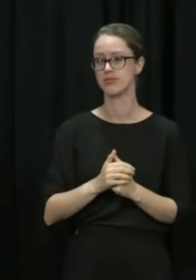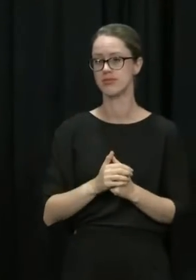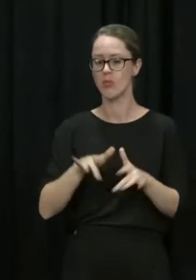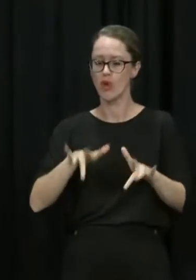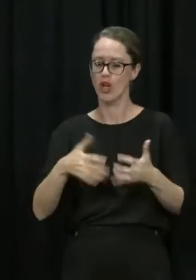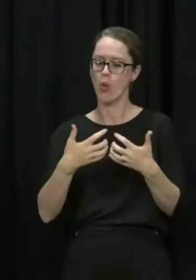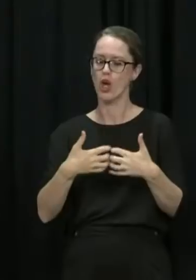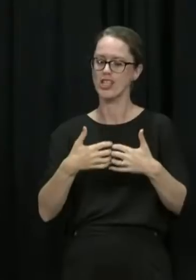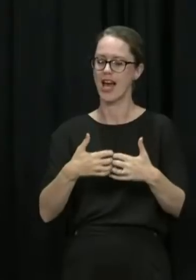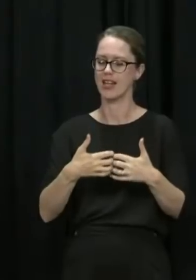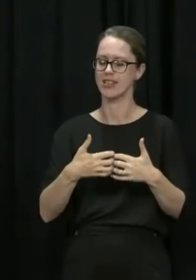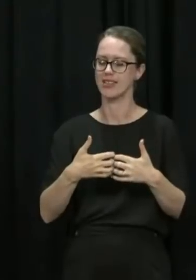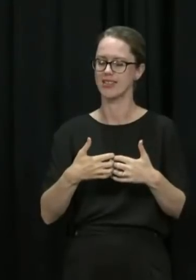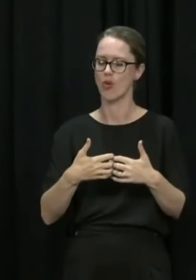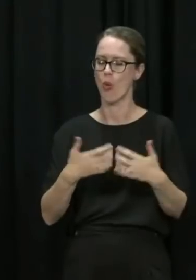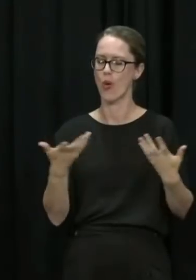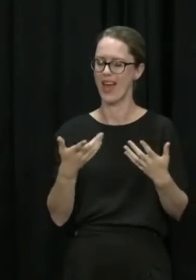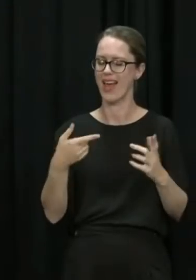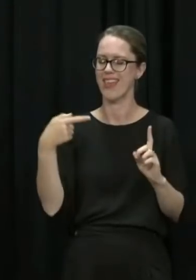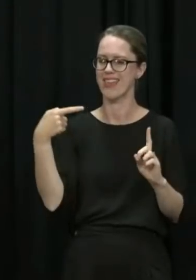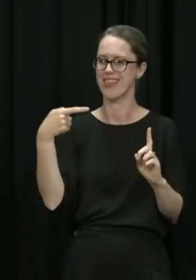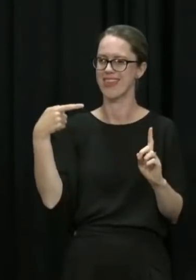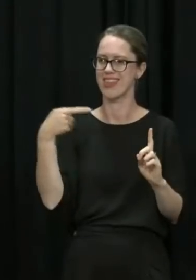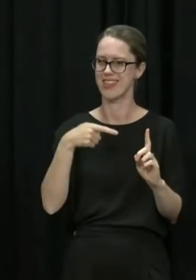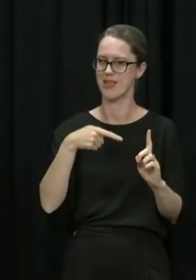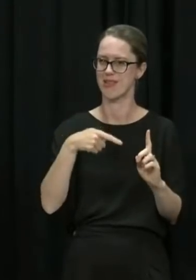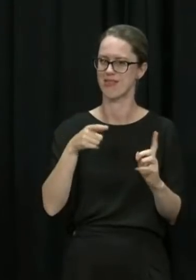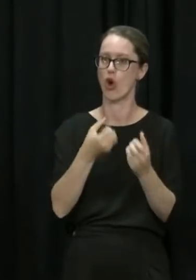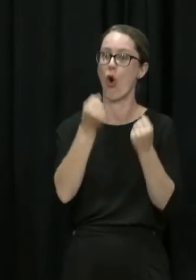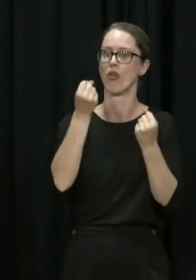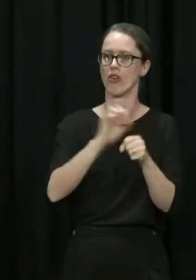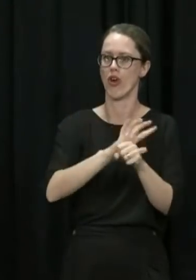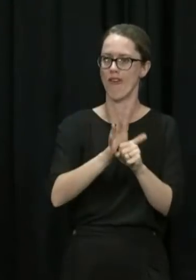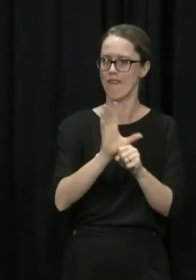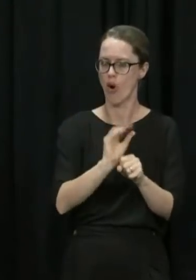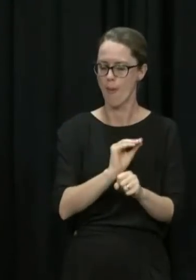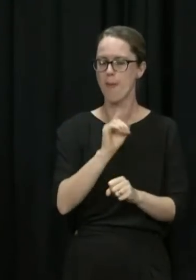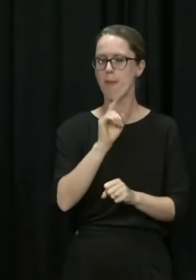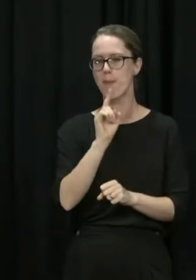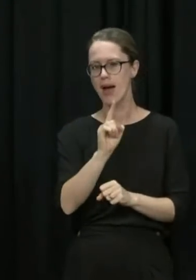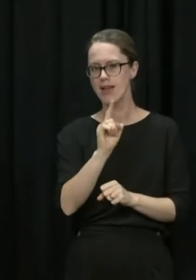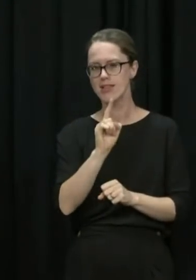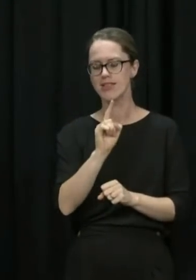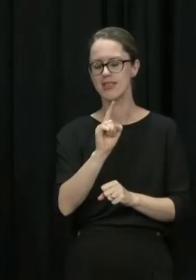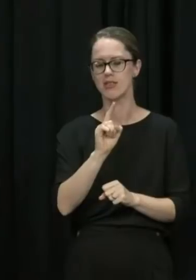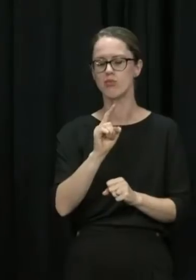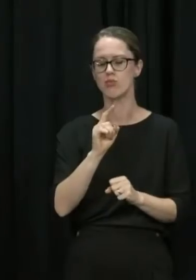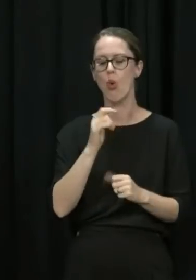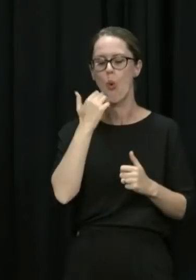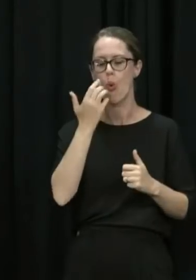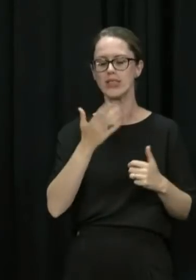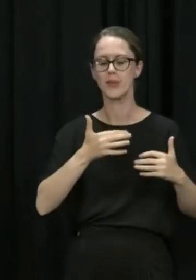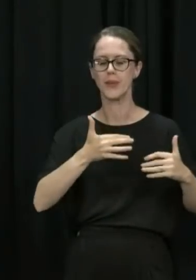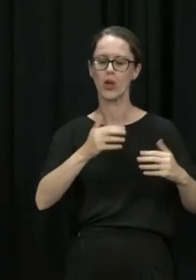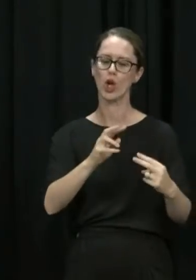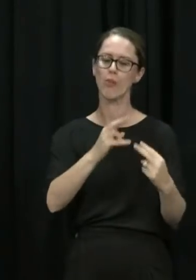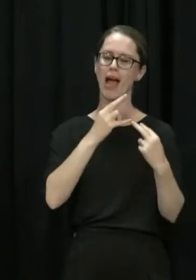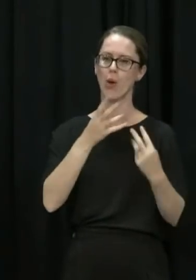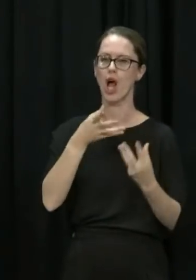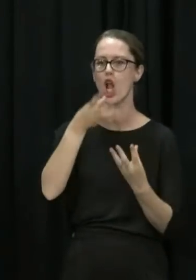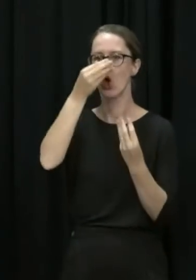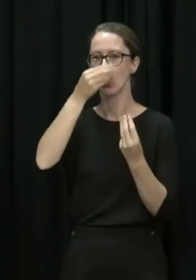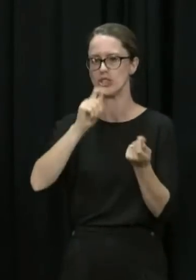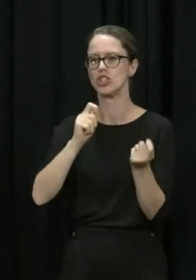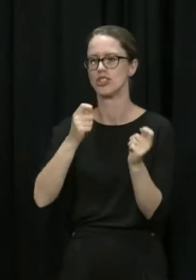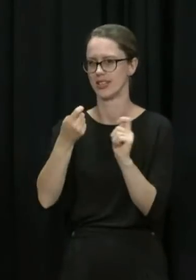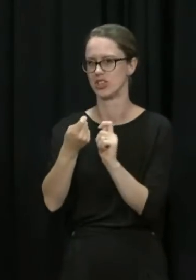yet determined that that's what we're dealing with, but we've made assumptions based on that. We learn from everything, so, yet